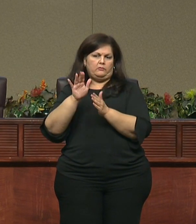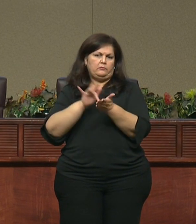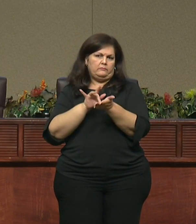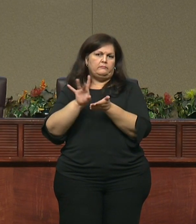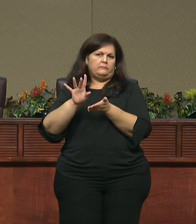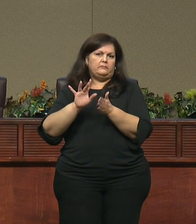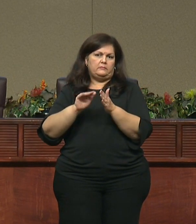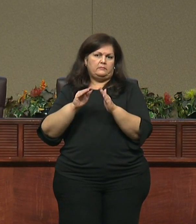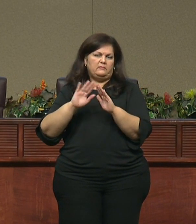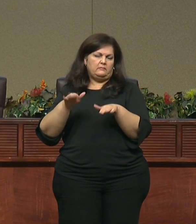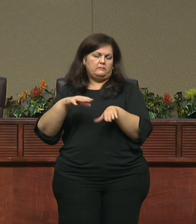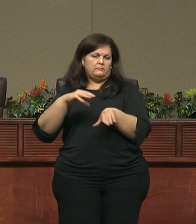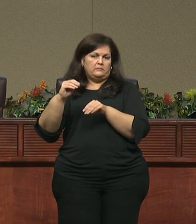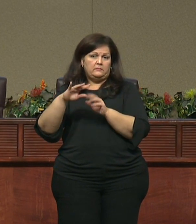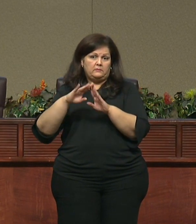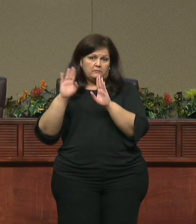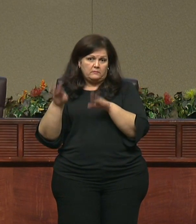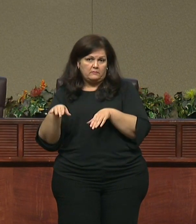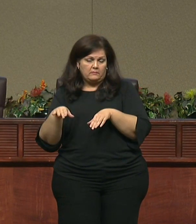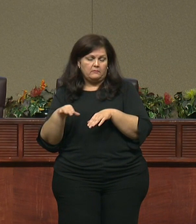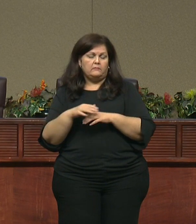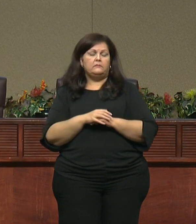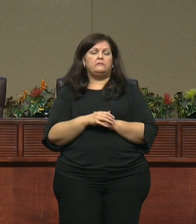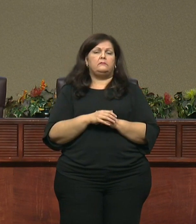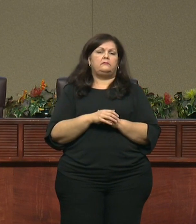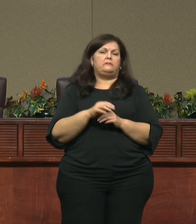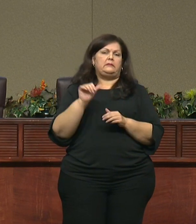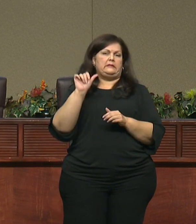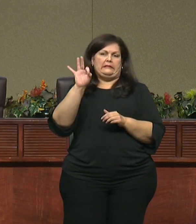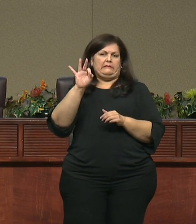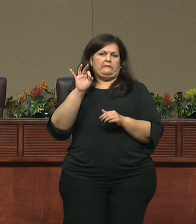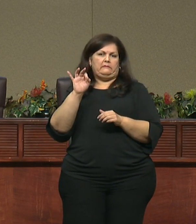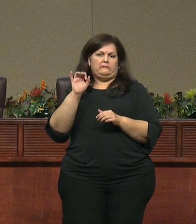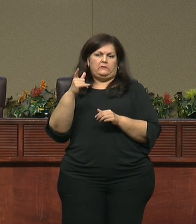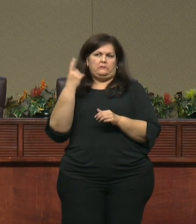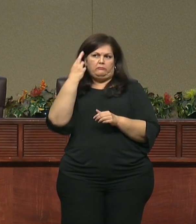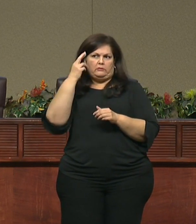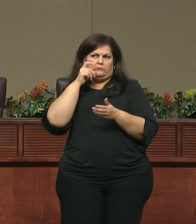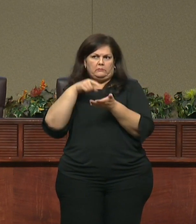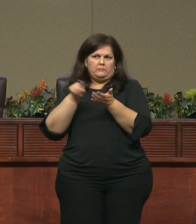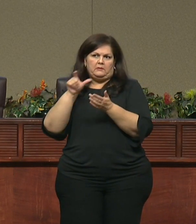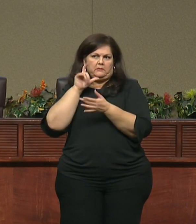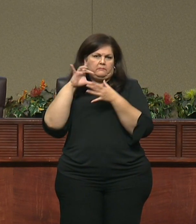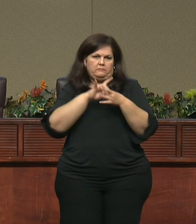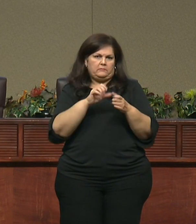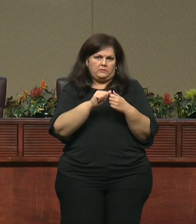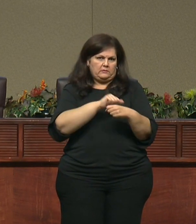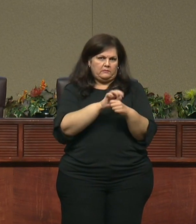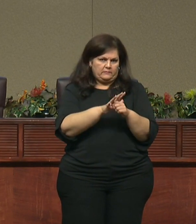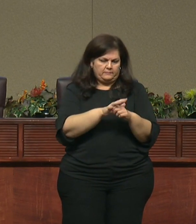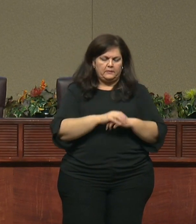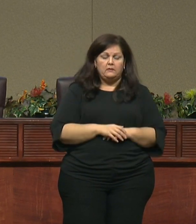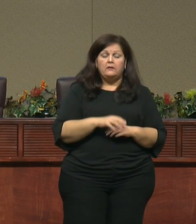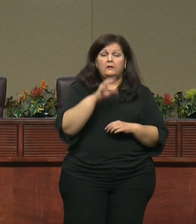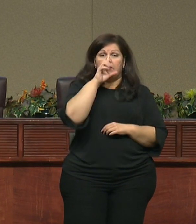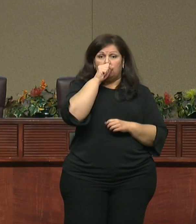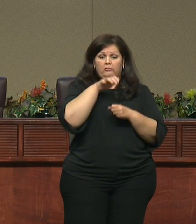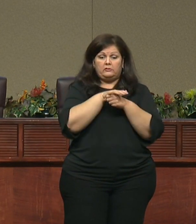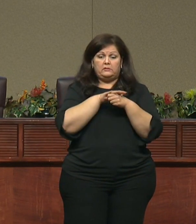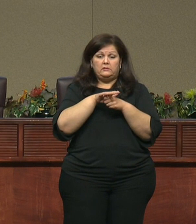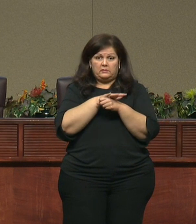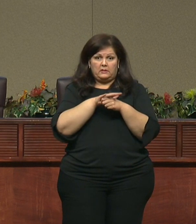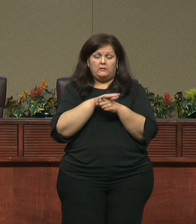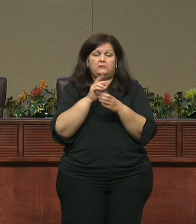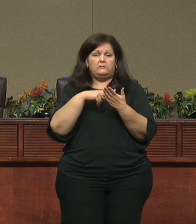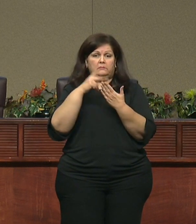to proceed with evictions that are non-COVID related. The Orange County Eviction